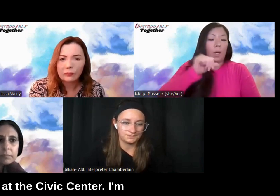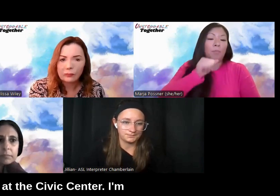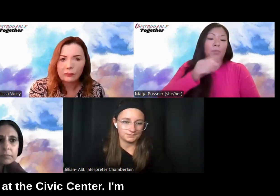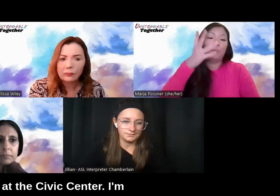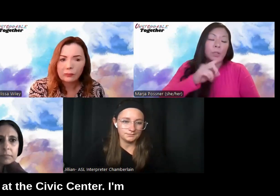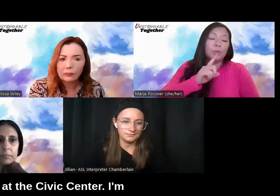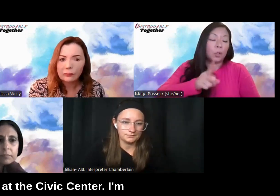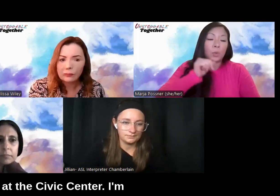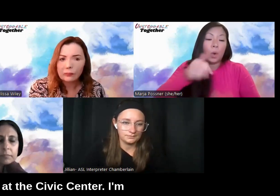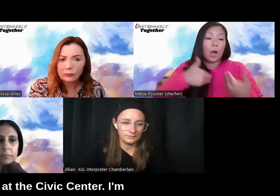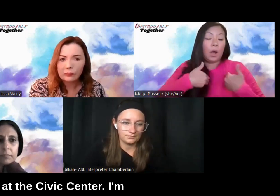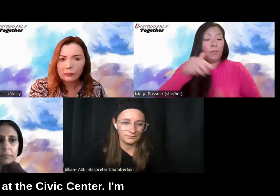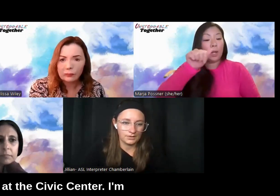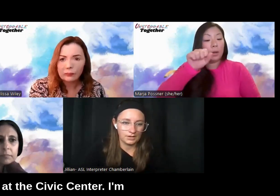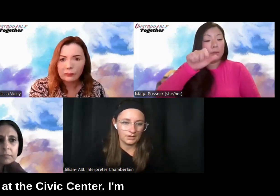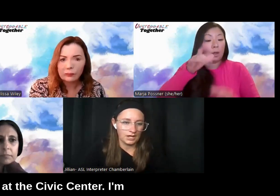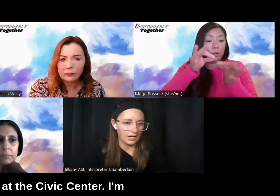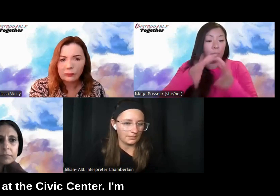Center.